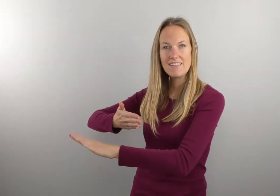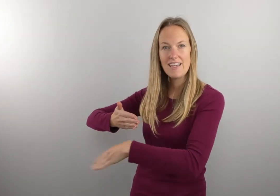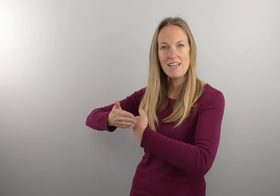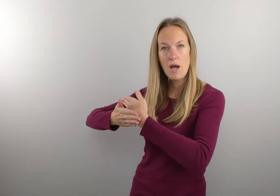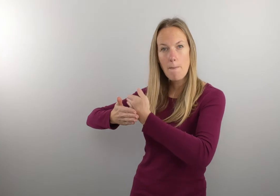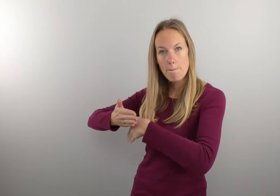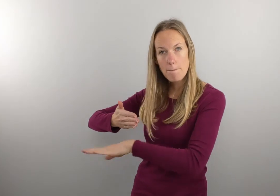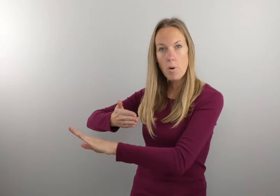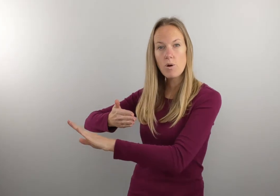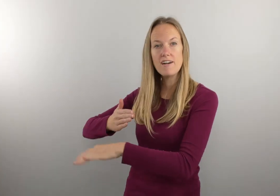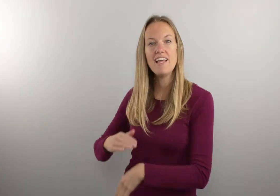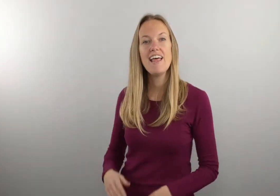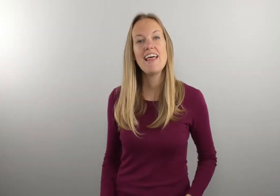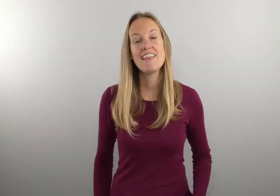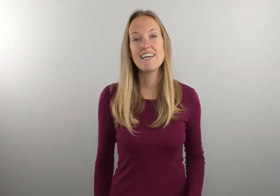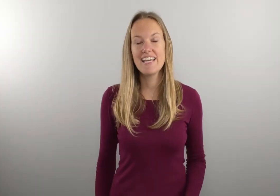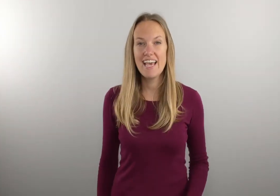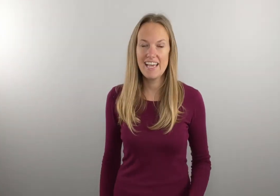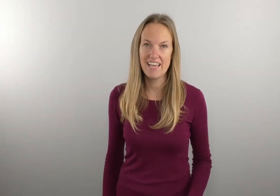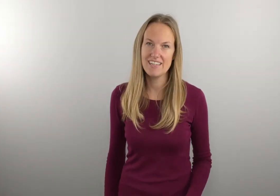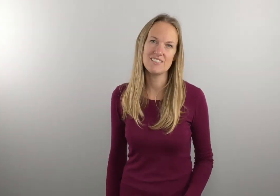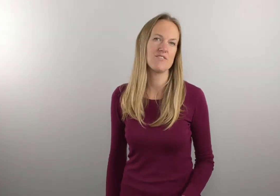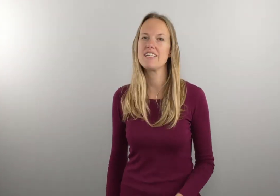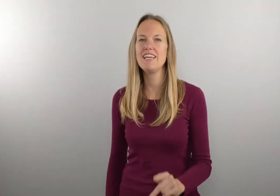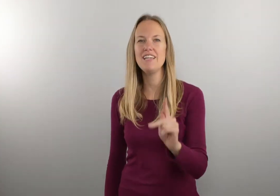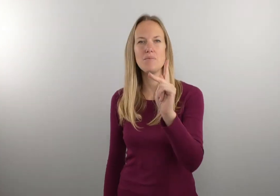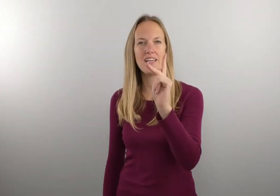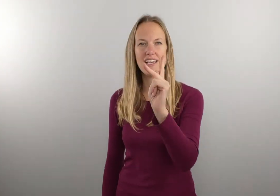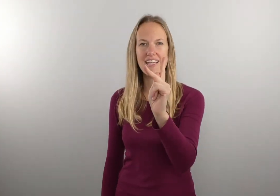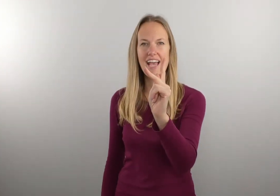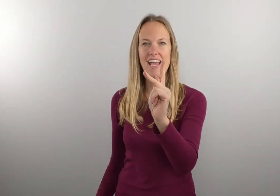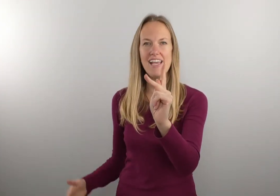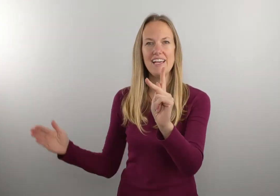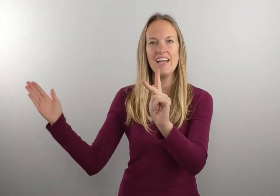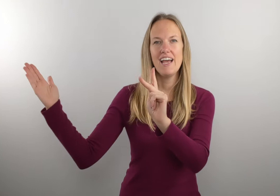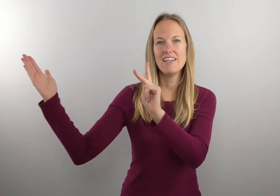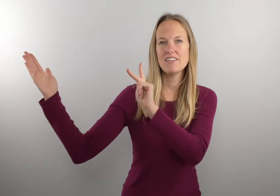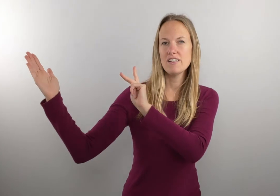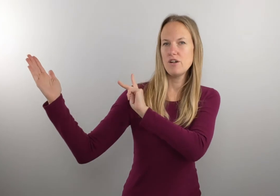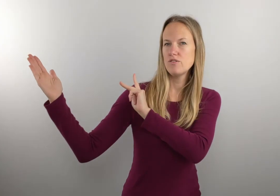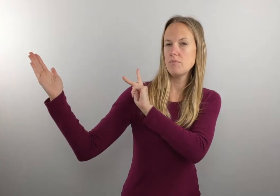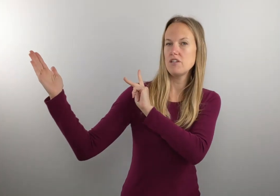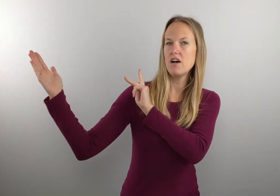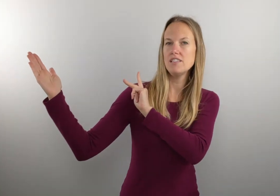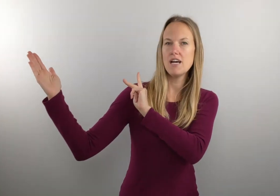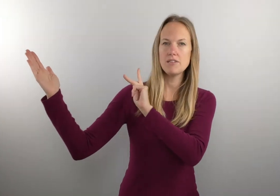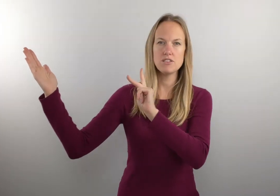Okay, born the King. So for King, you're making a K, and you're going to go from your non-dominant